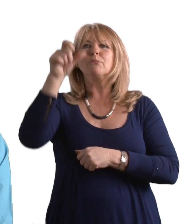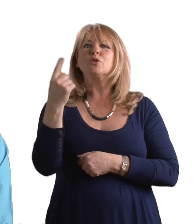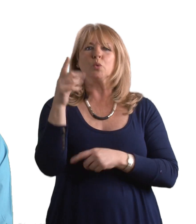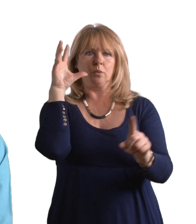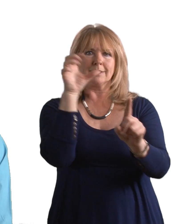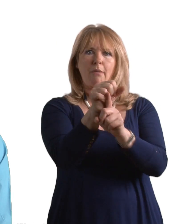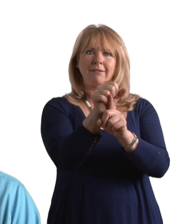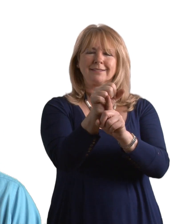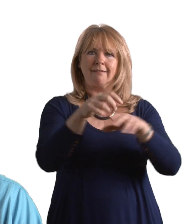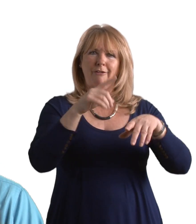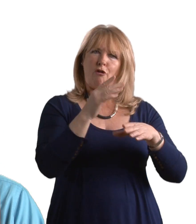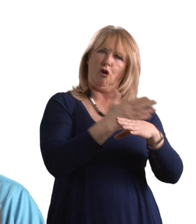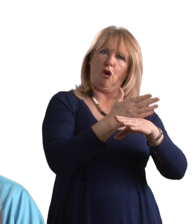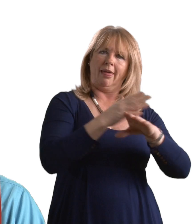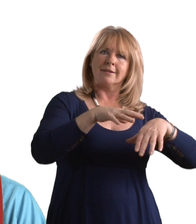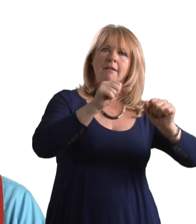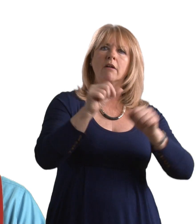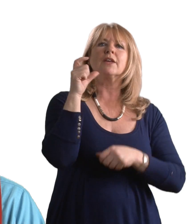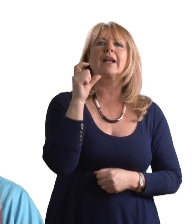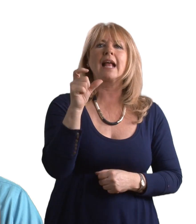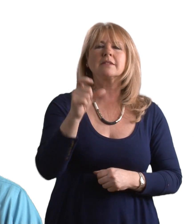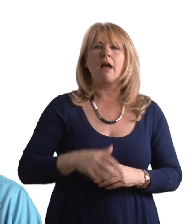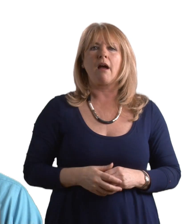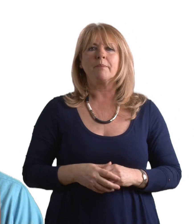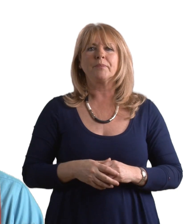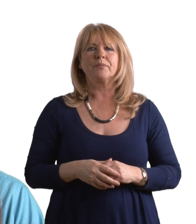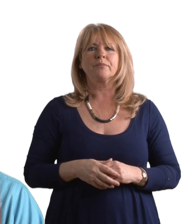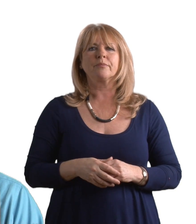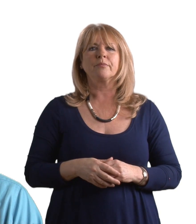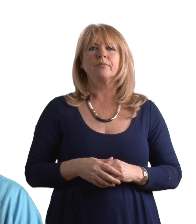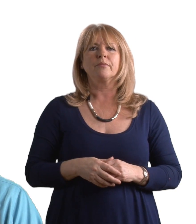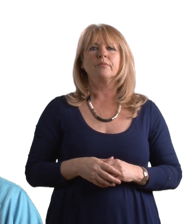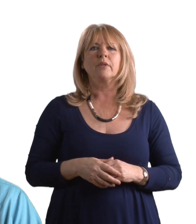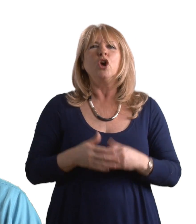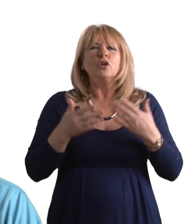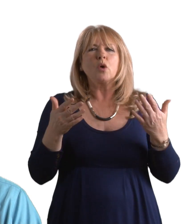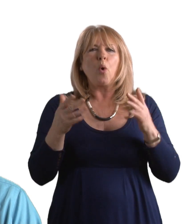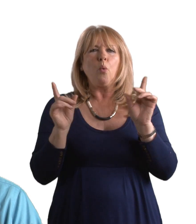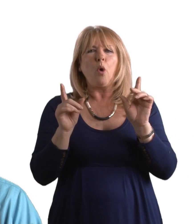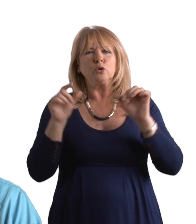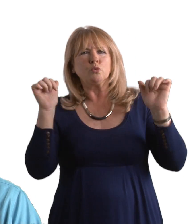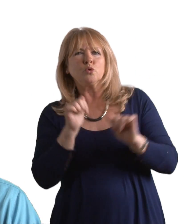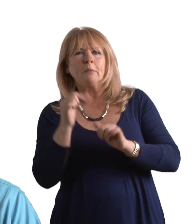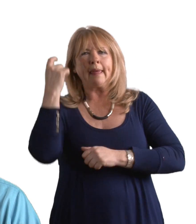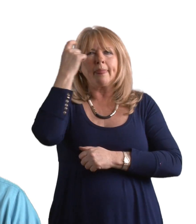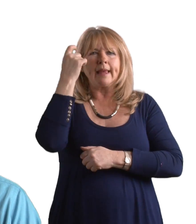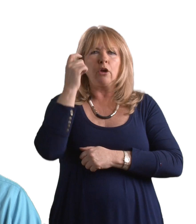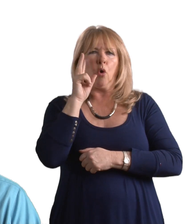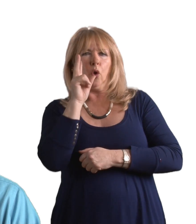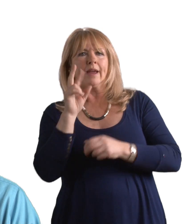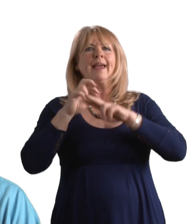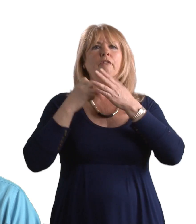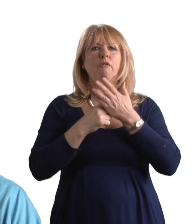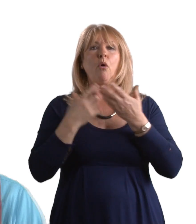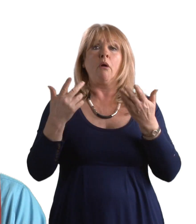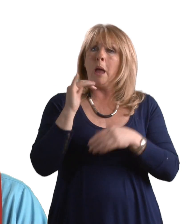early signs of cancer. Now let's look at some signs and symptoms of oral cancer. Oral cancer can mimic symptoms from other more common and less